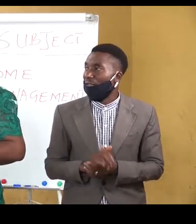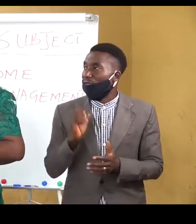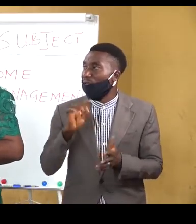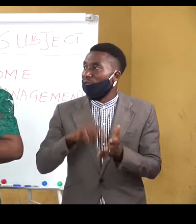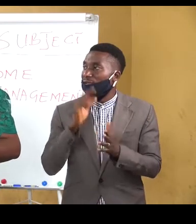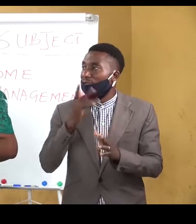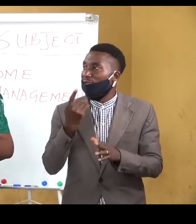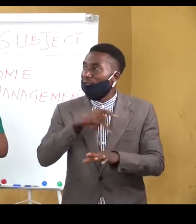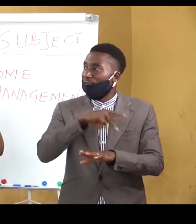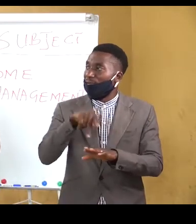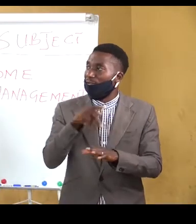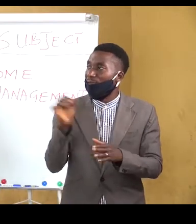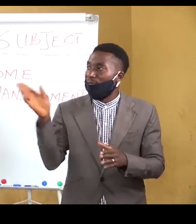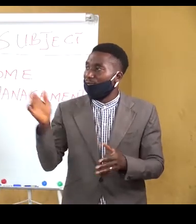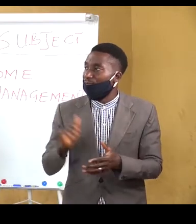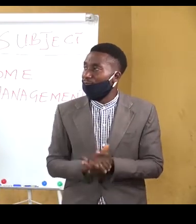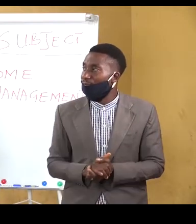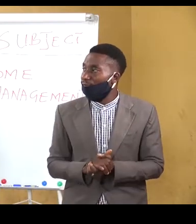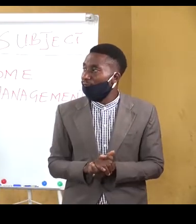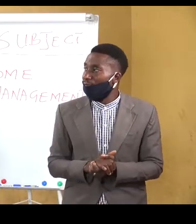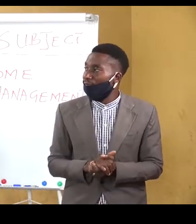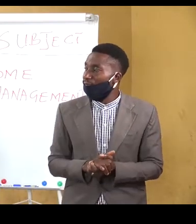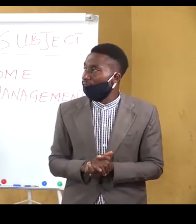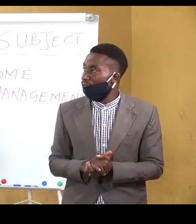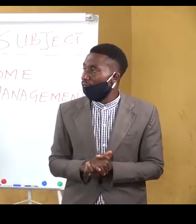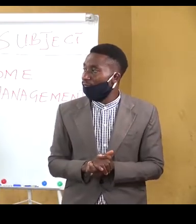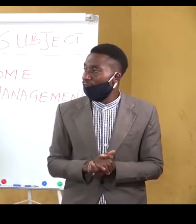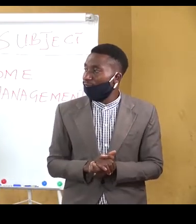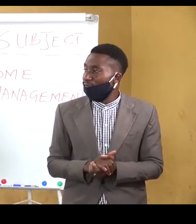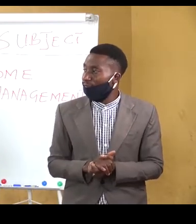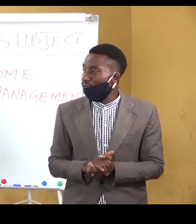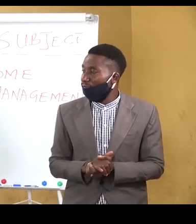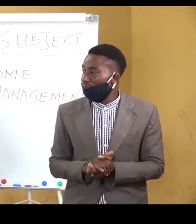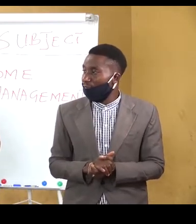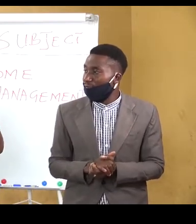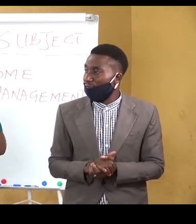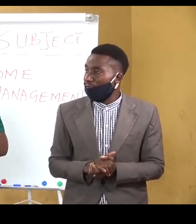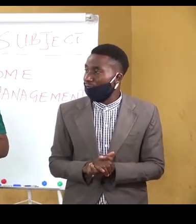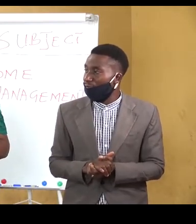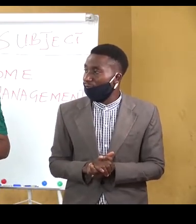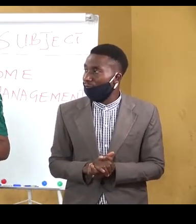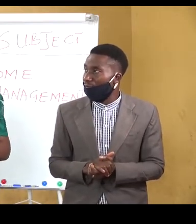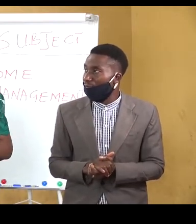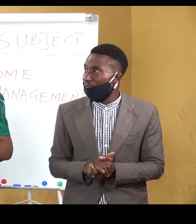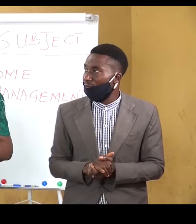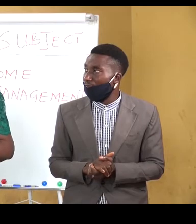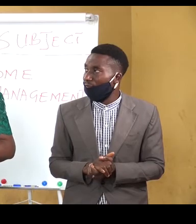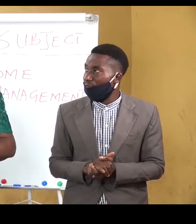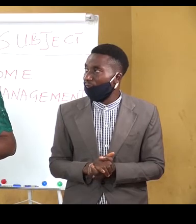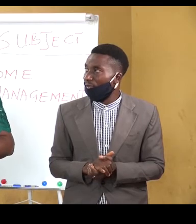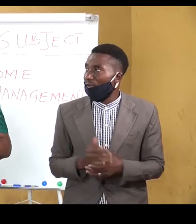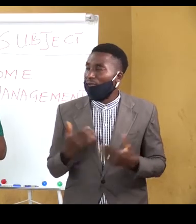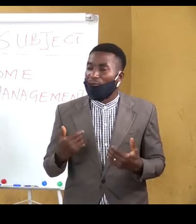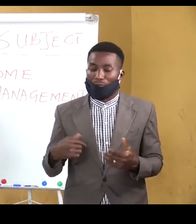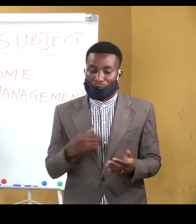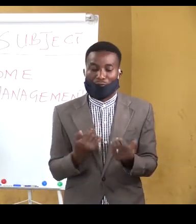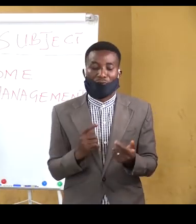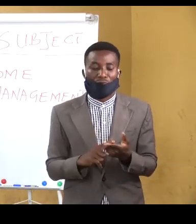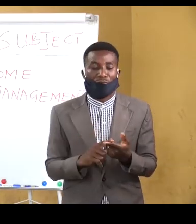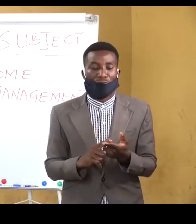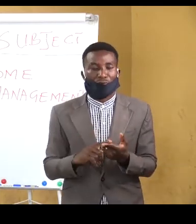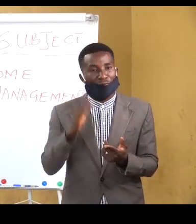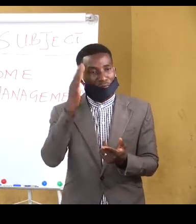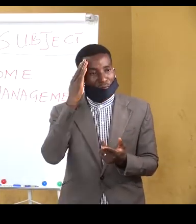of the action of food enzymes, and prevention of what? Purely chemical reactions in food. Now we